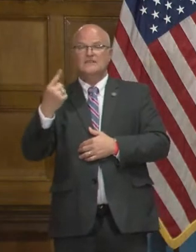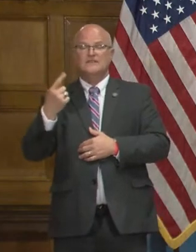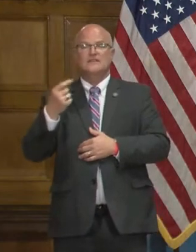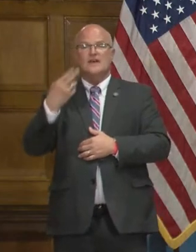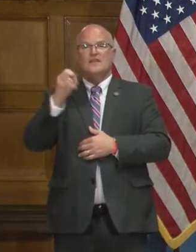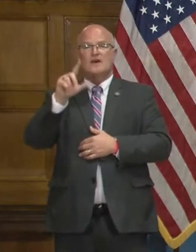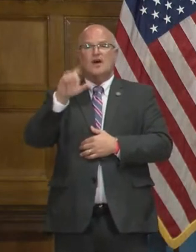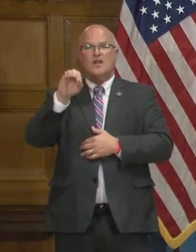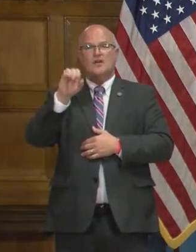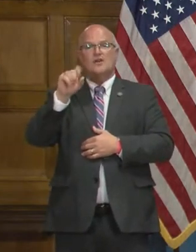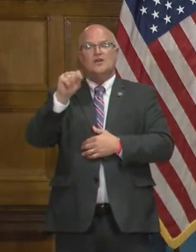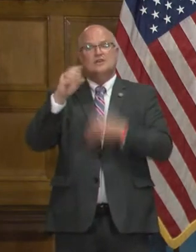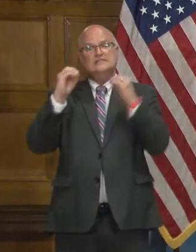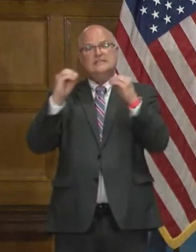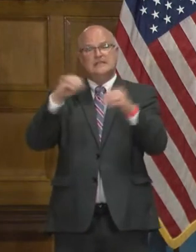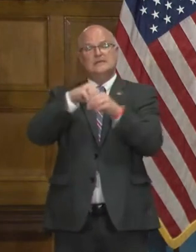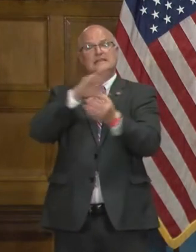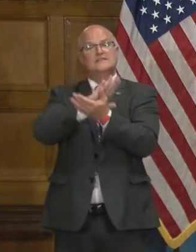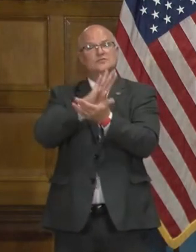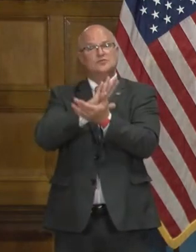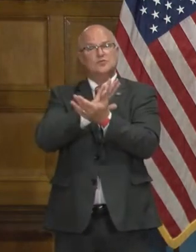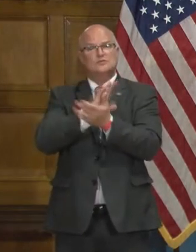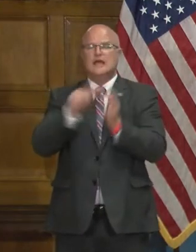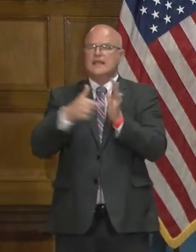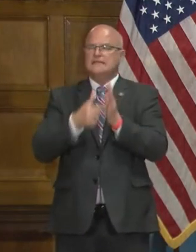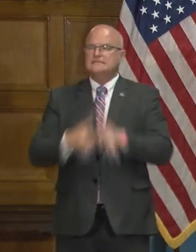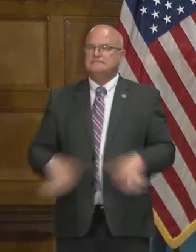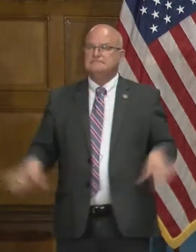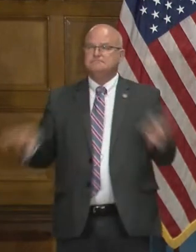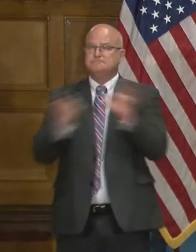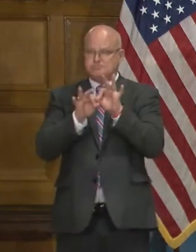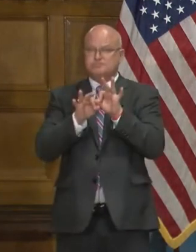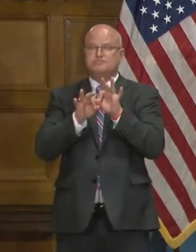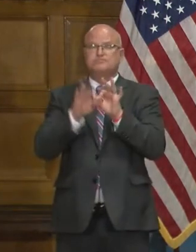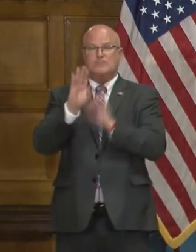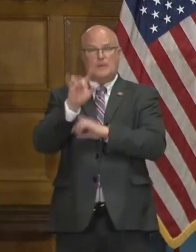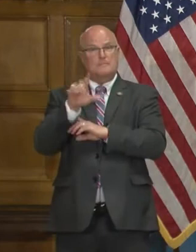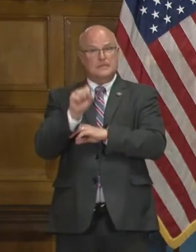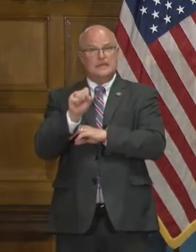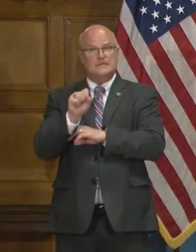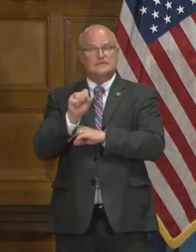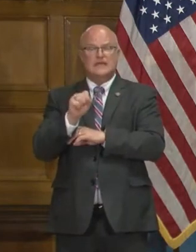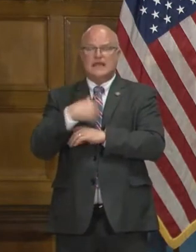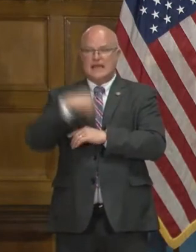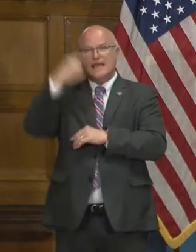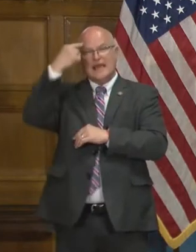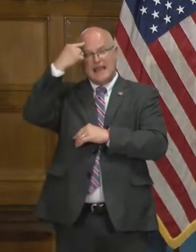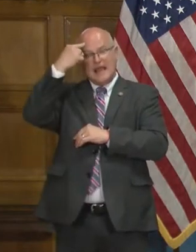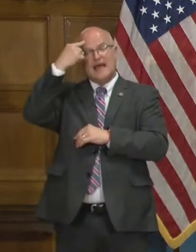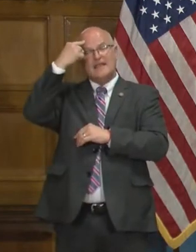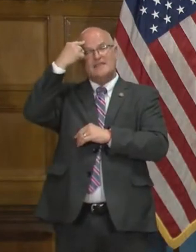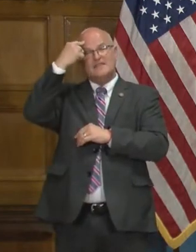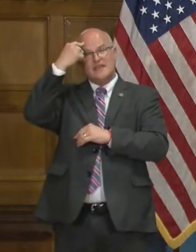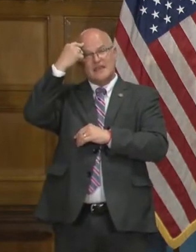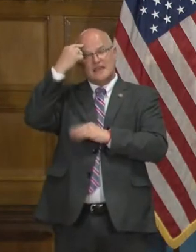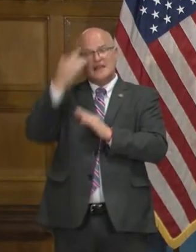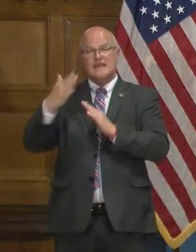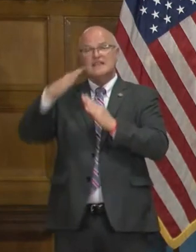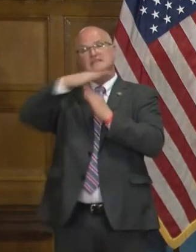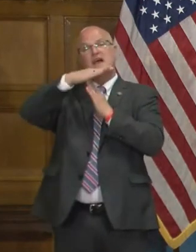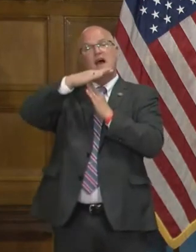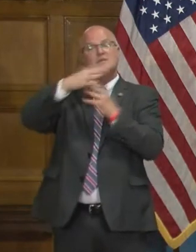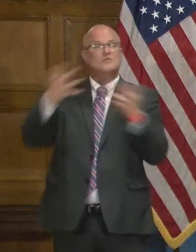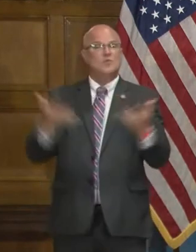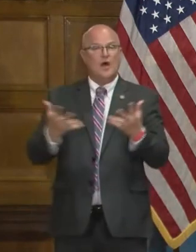Holocaust education to be taught in the schools. These are significant education bills, and I think the top of it